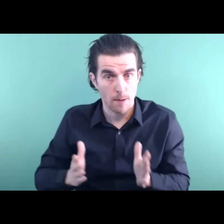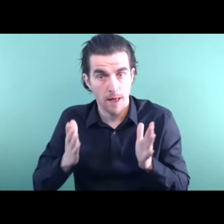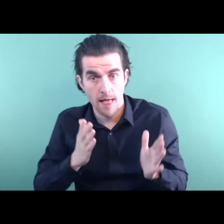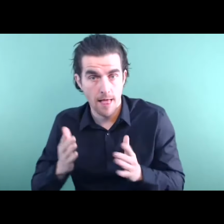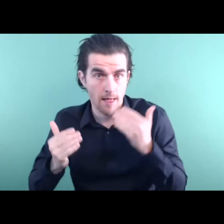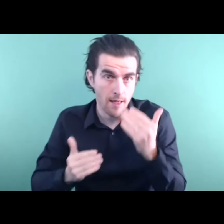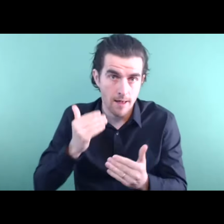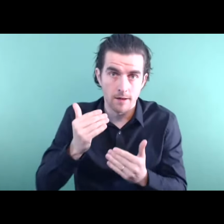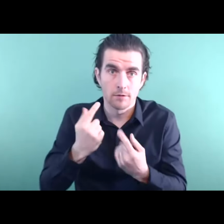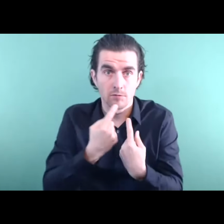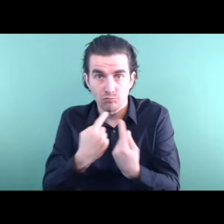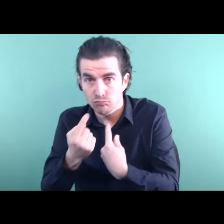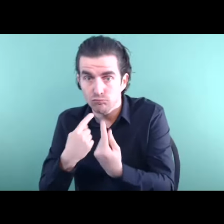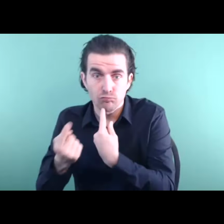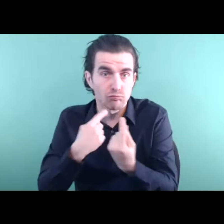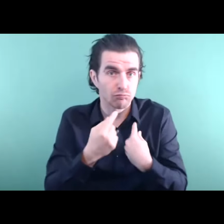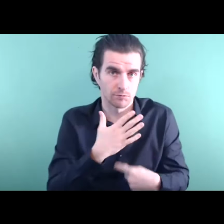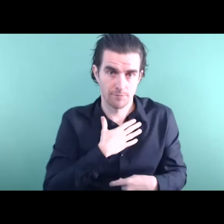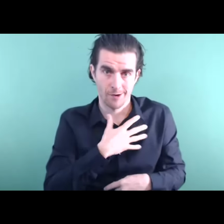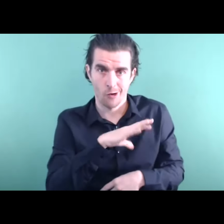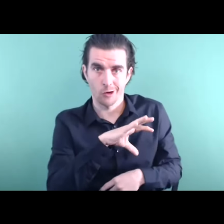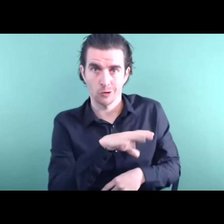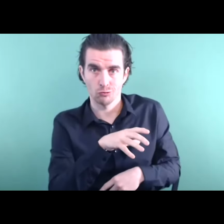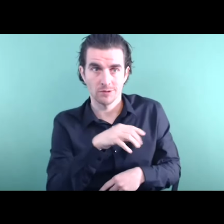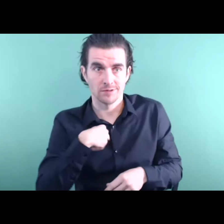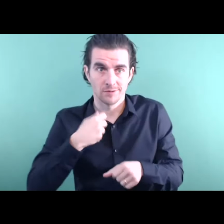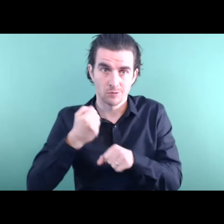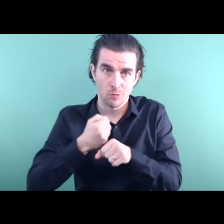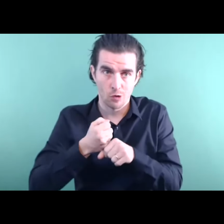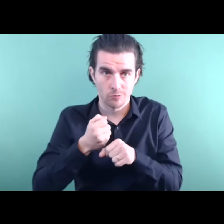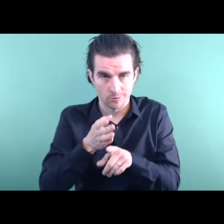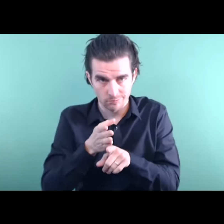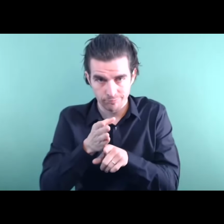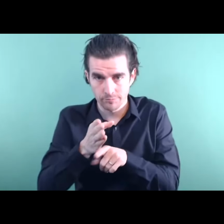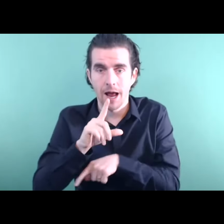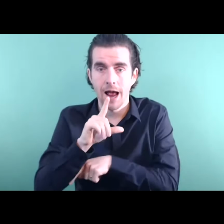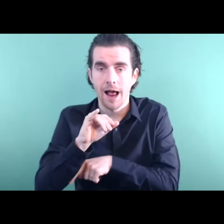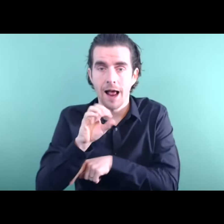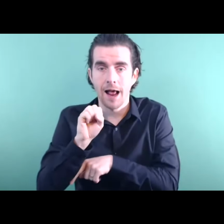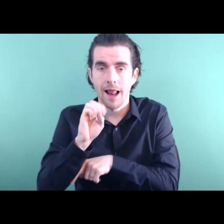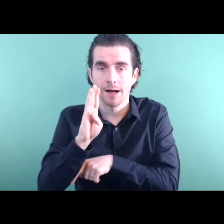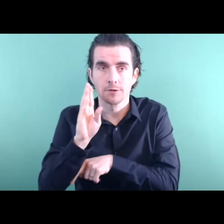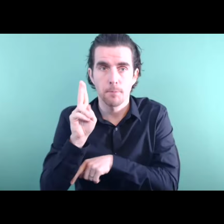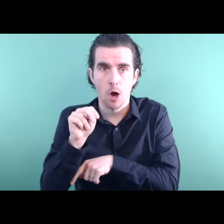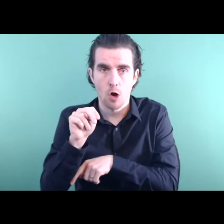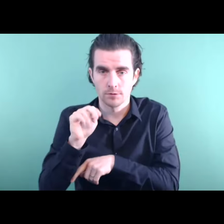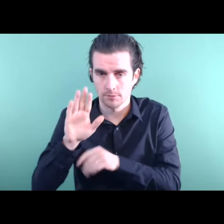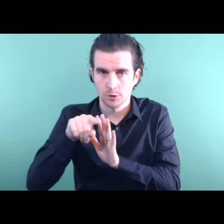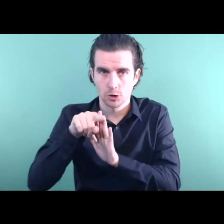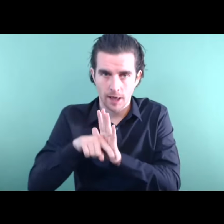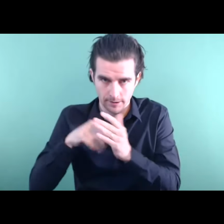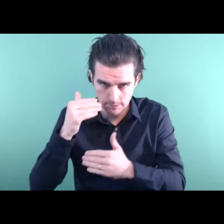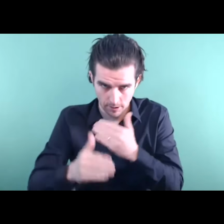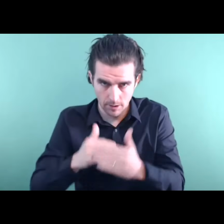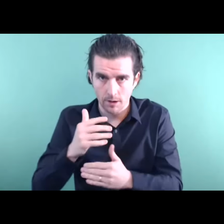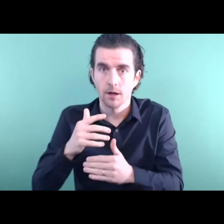states in various areas. I was specifically focusing on the social issues. And at that time, I remember we were